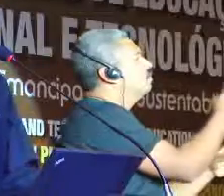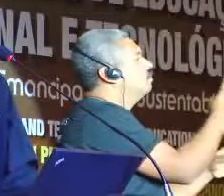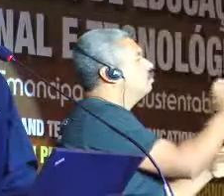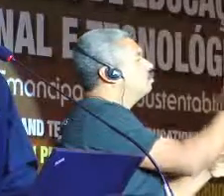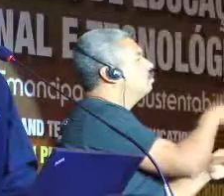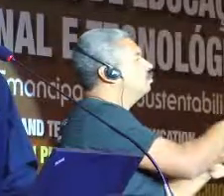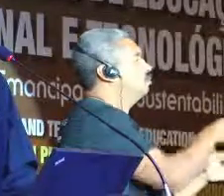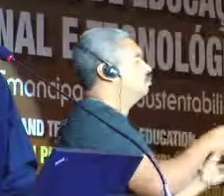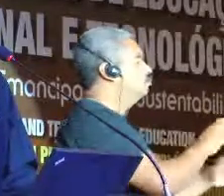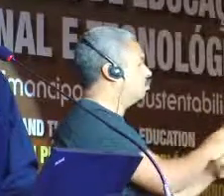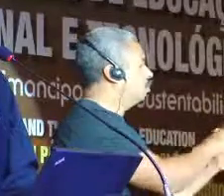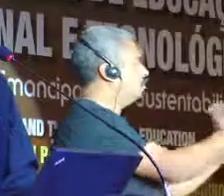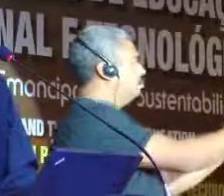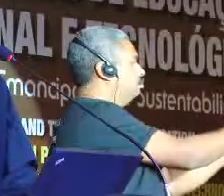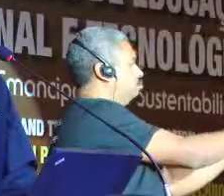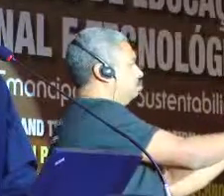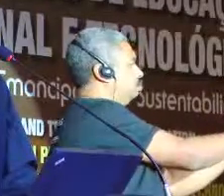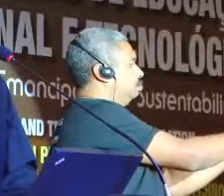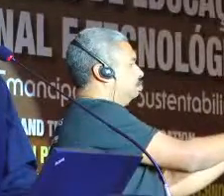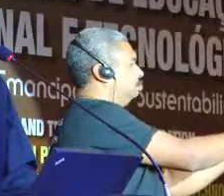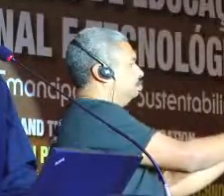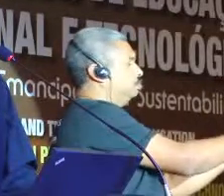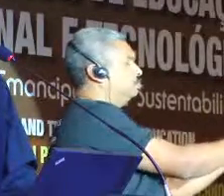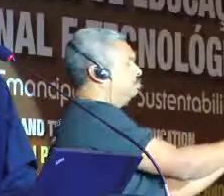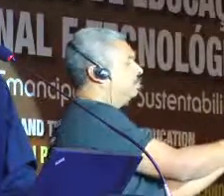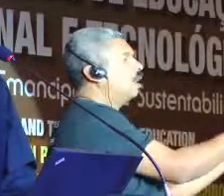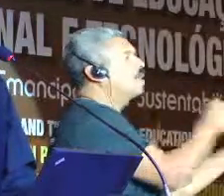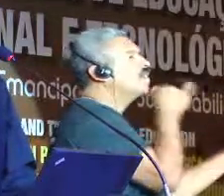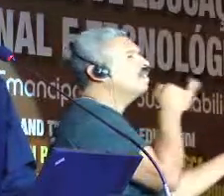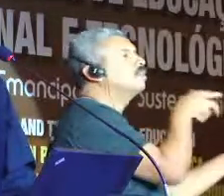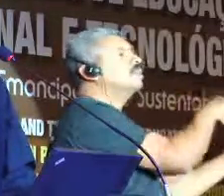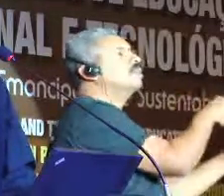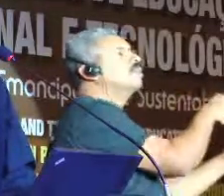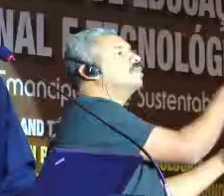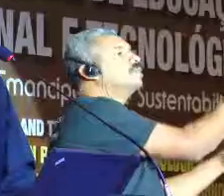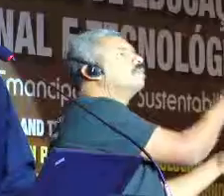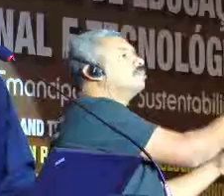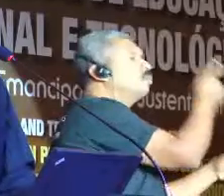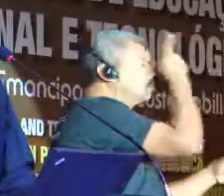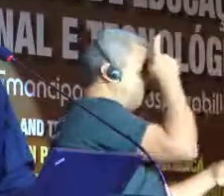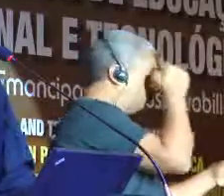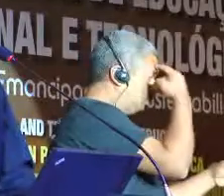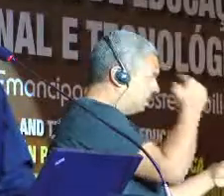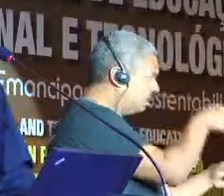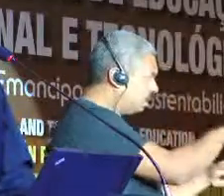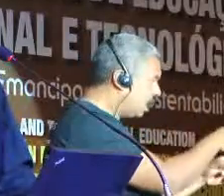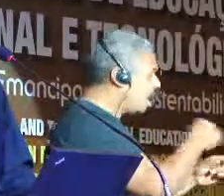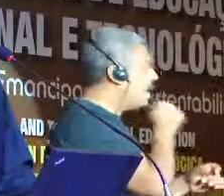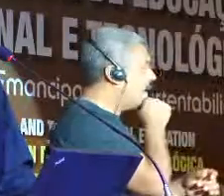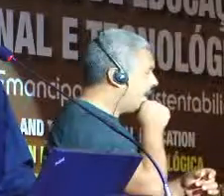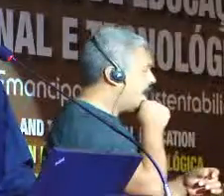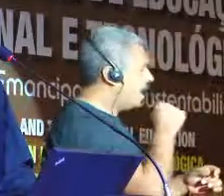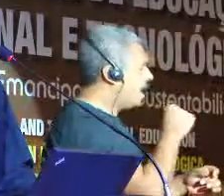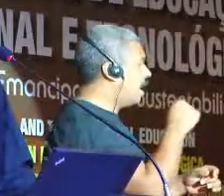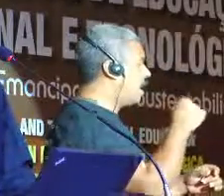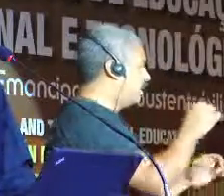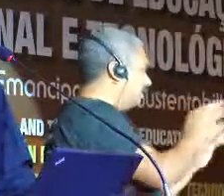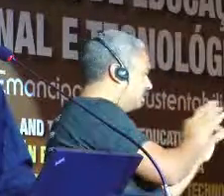They only have about 7,000 people whose names have a software engineer.